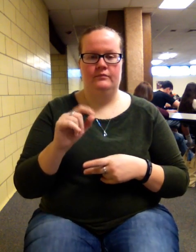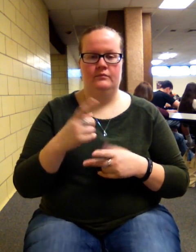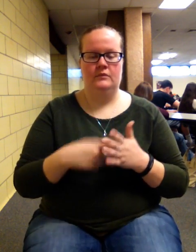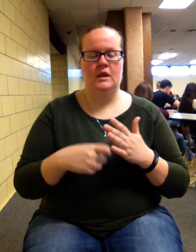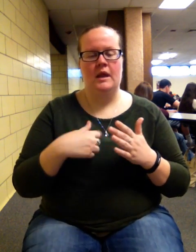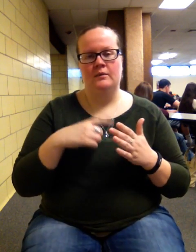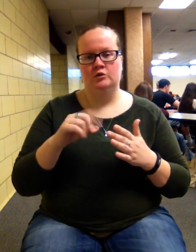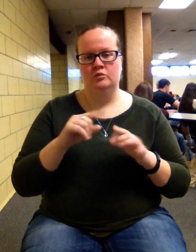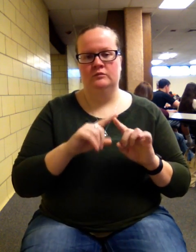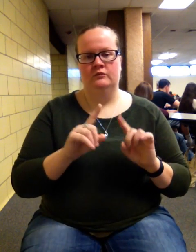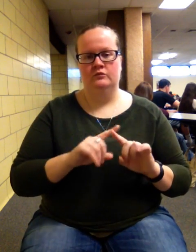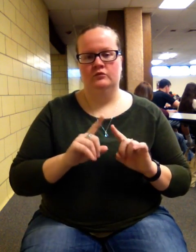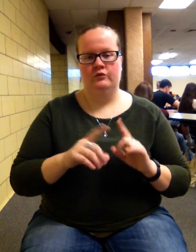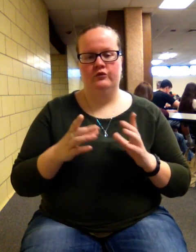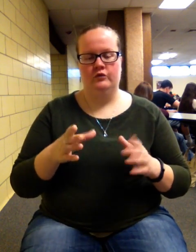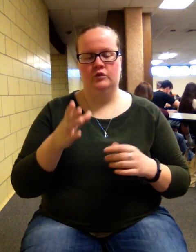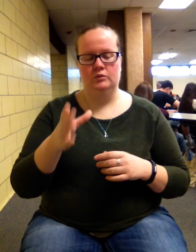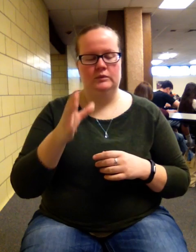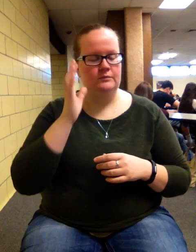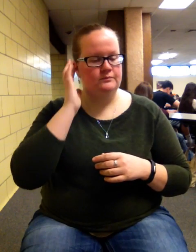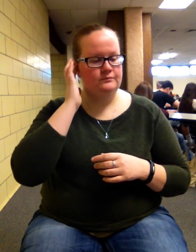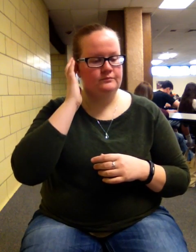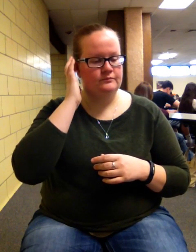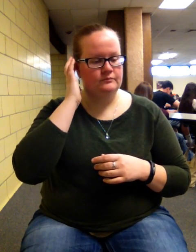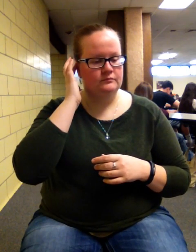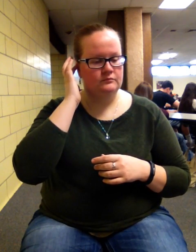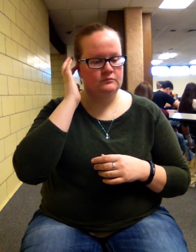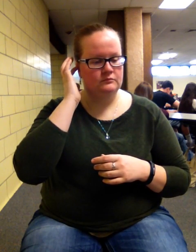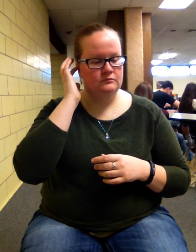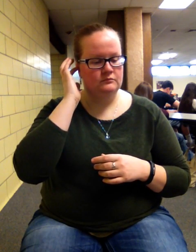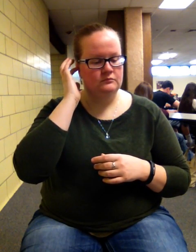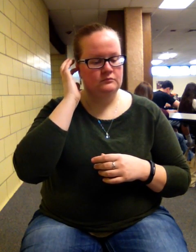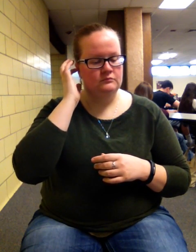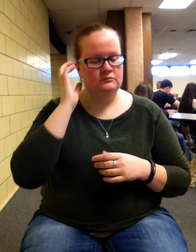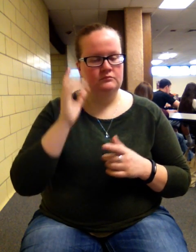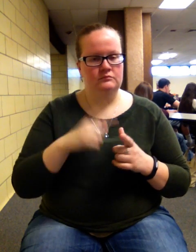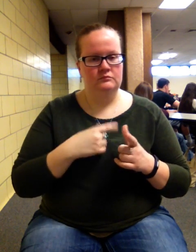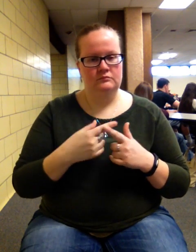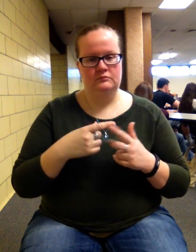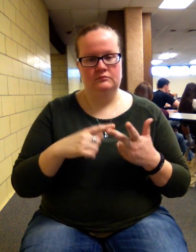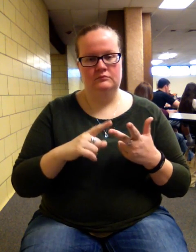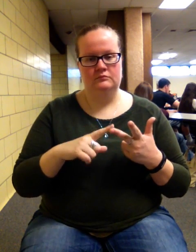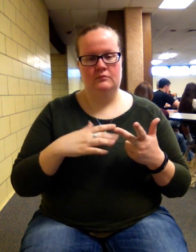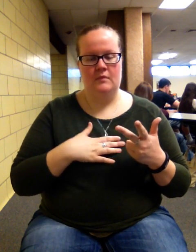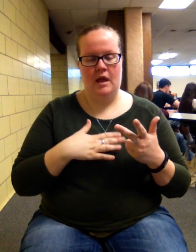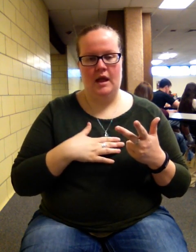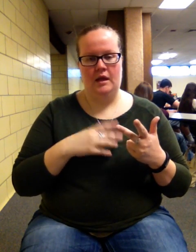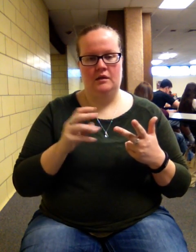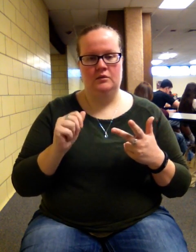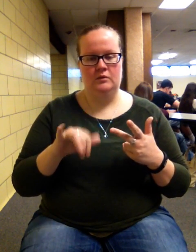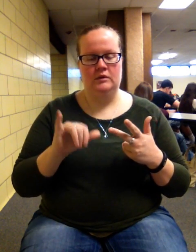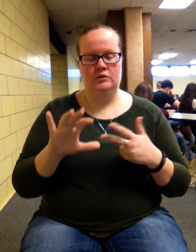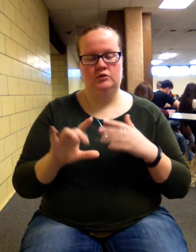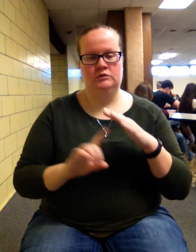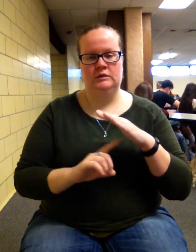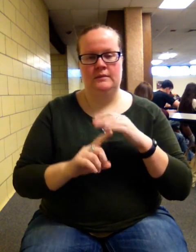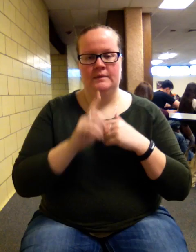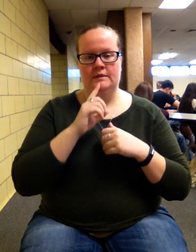versions for you. And then the Peggy Ward version, where your denominator is P, your dollar